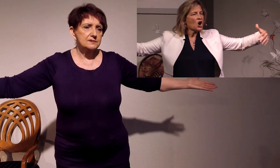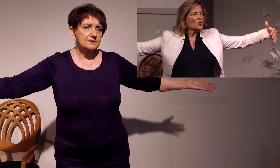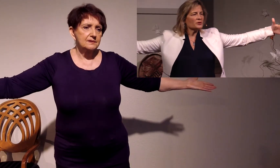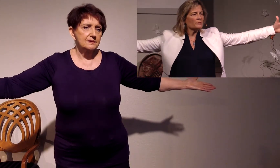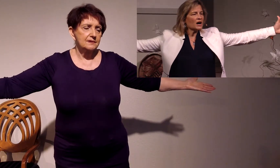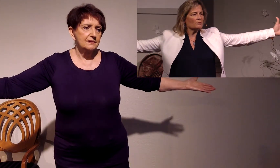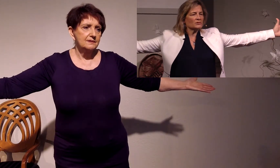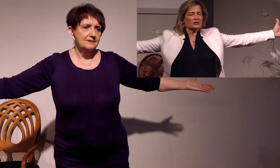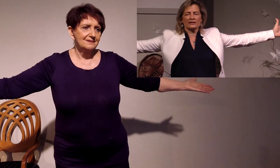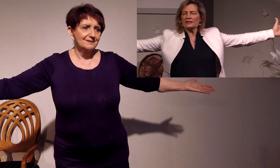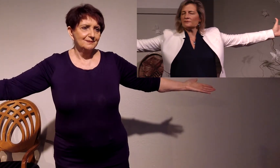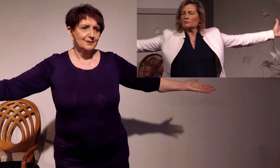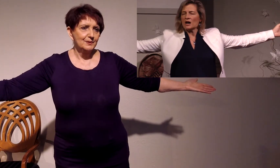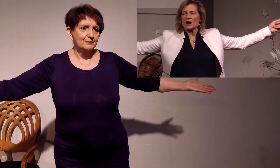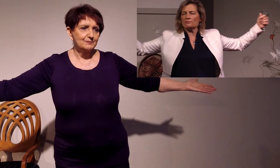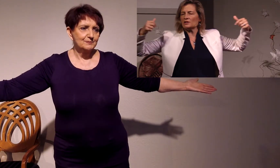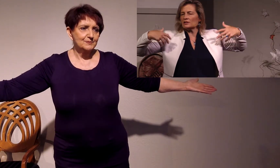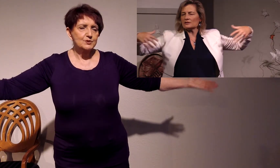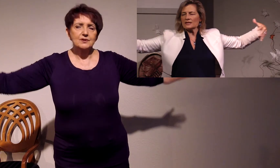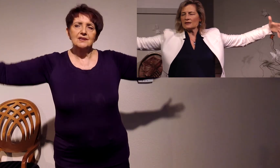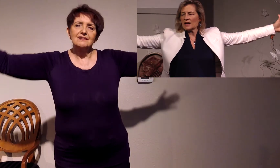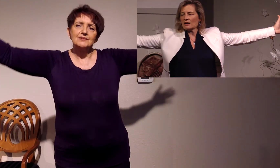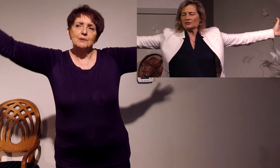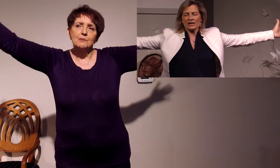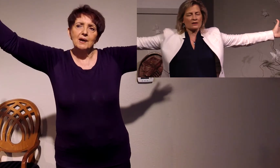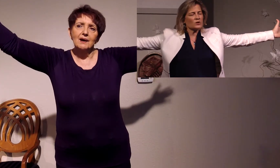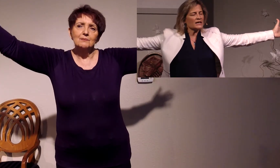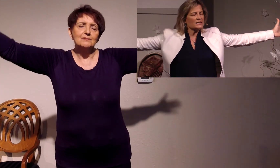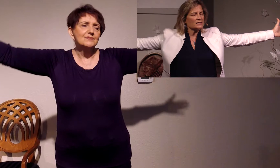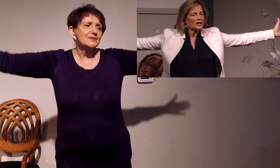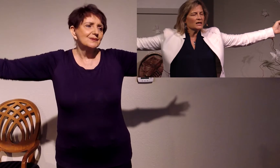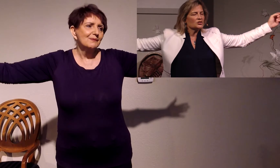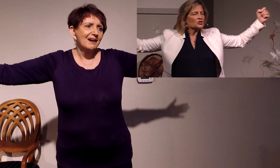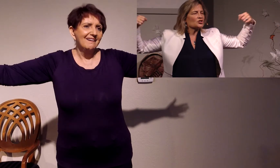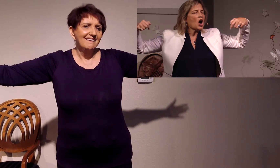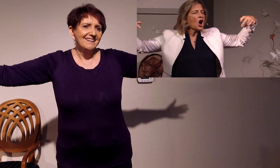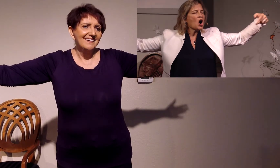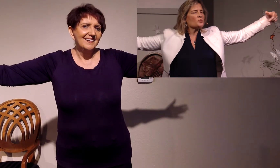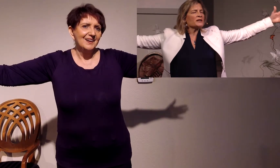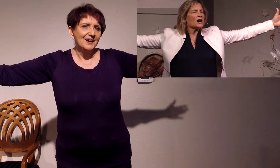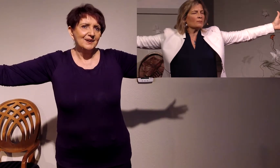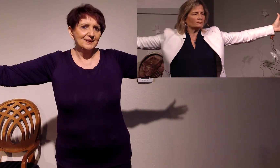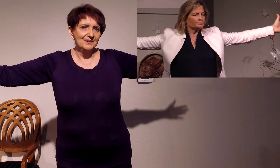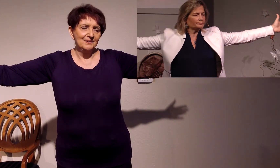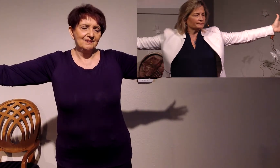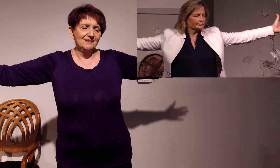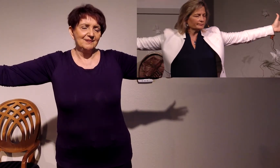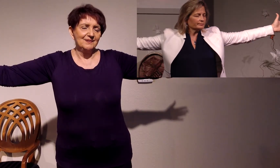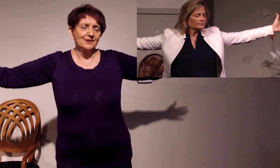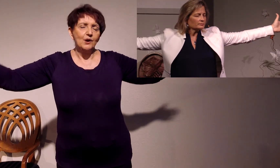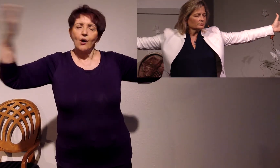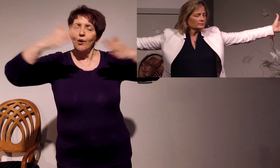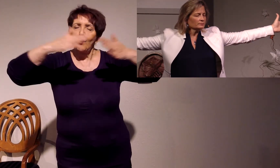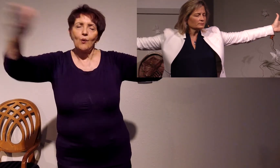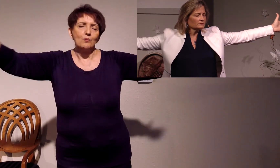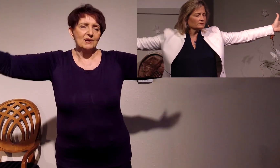just open them up. You can lift them up. You can send them out sideways. Just open up.